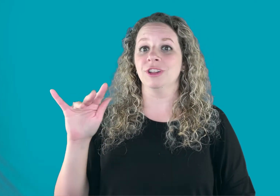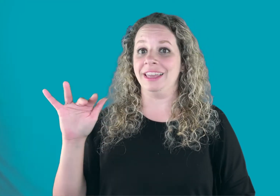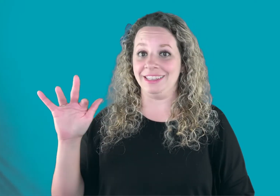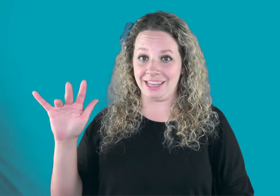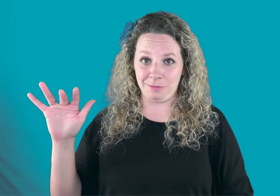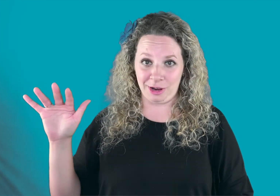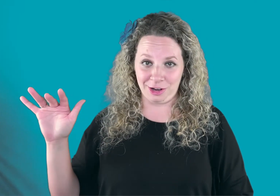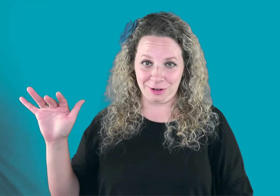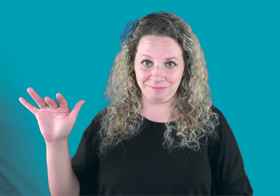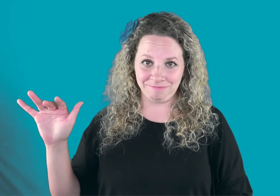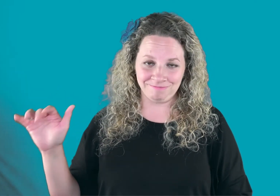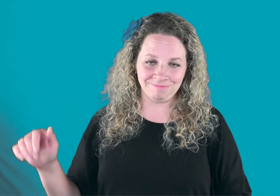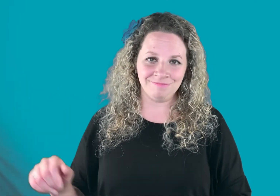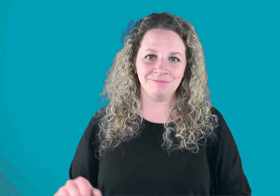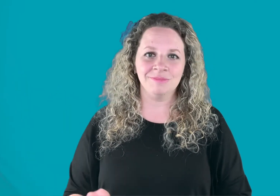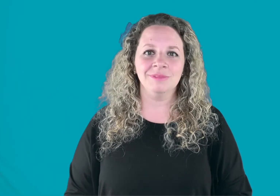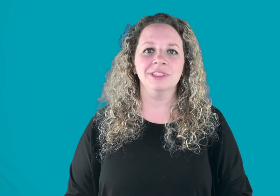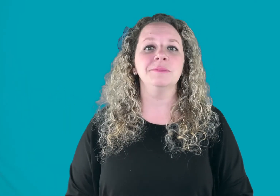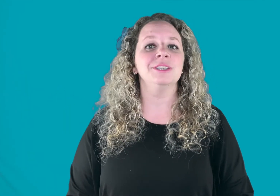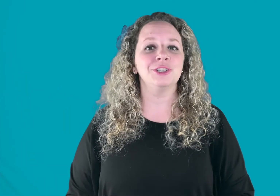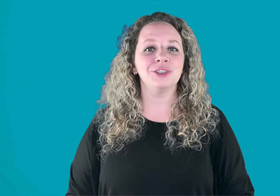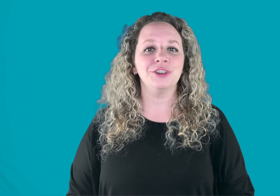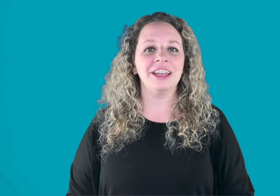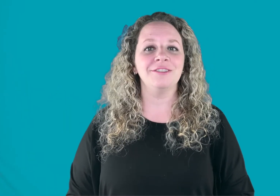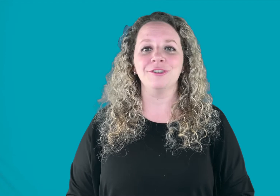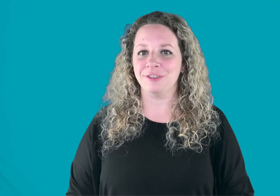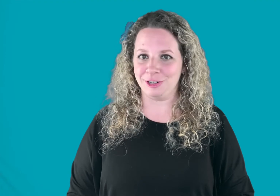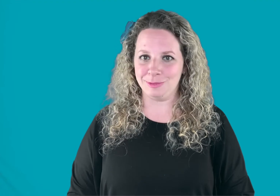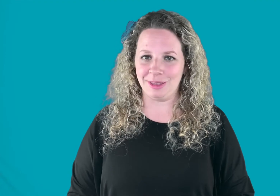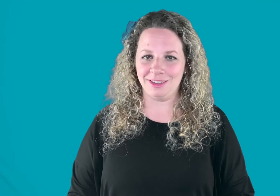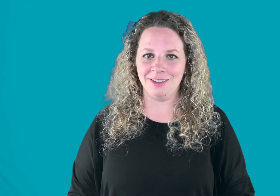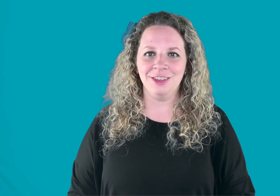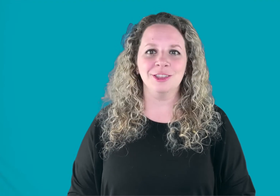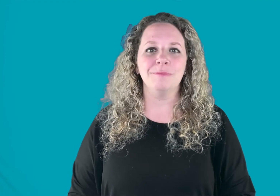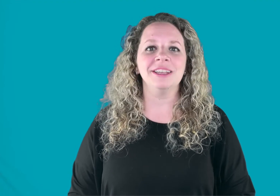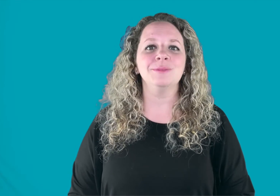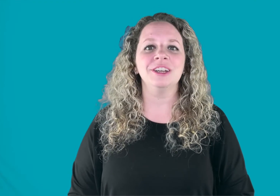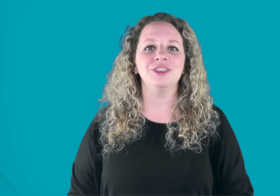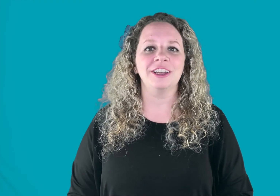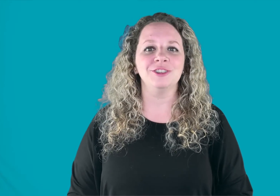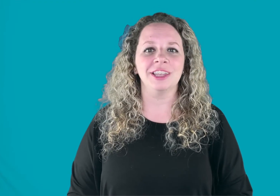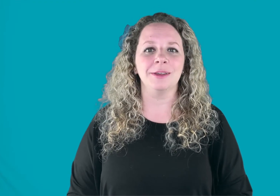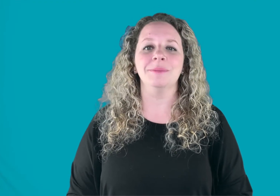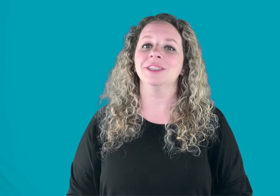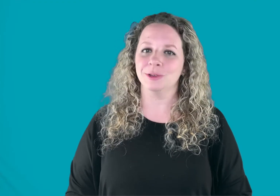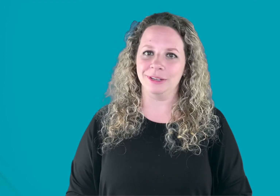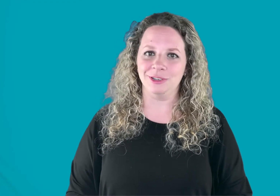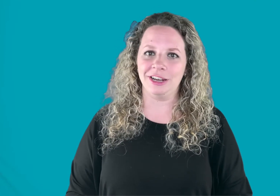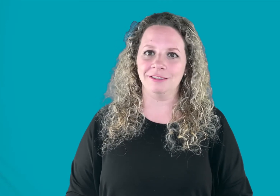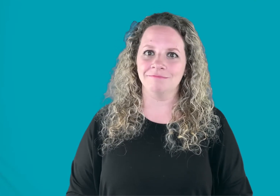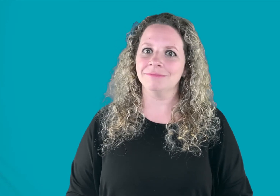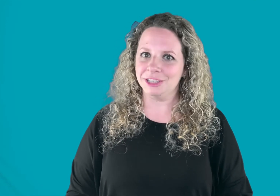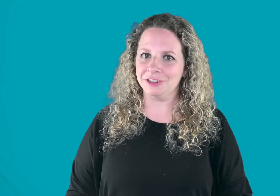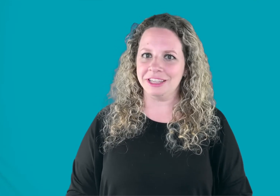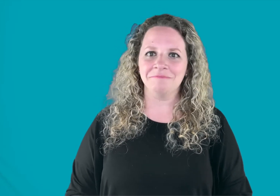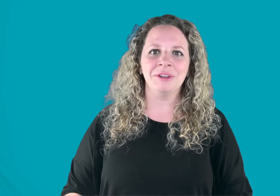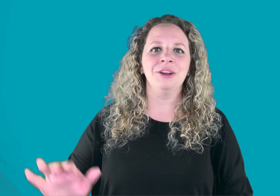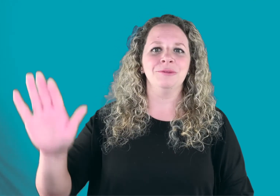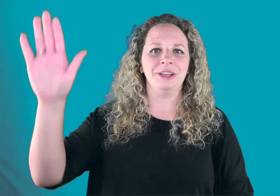a typewriter. To position your hand for fingerspelling, the best way to check your setup is to raise your hand. Literally, raise your